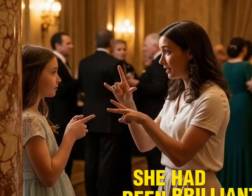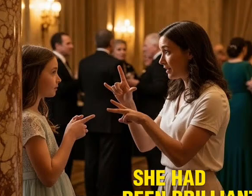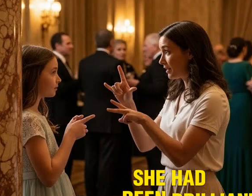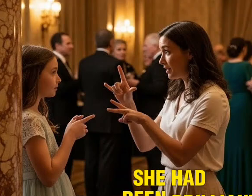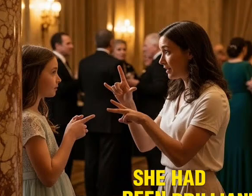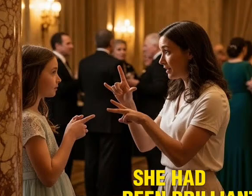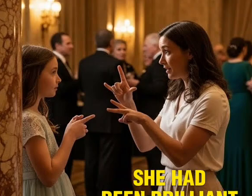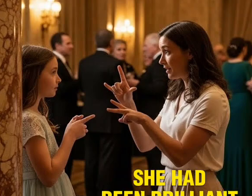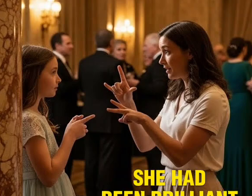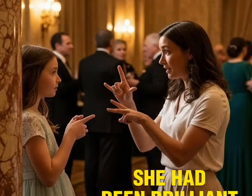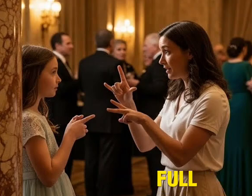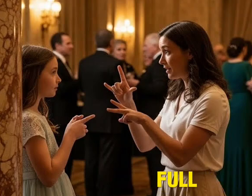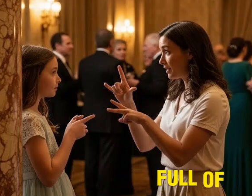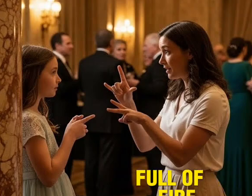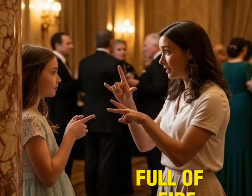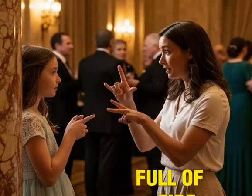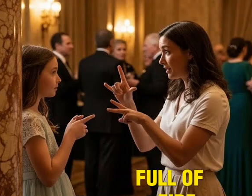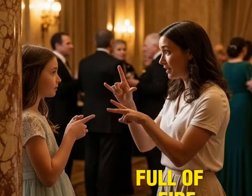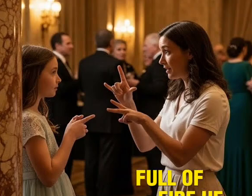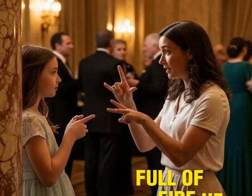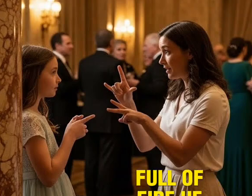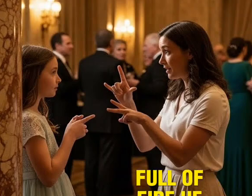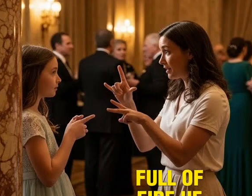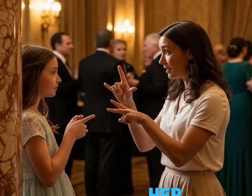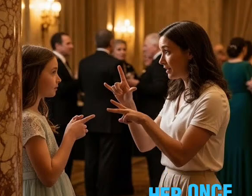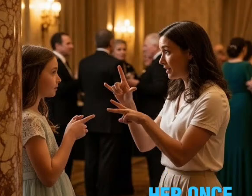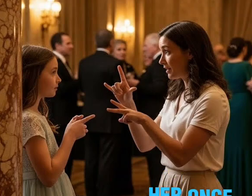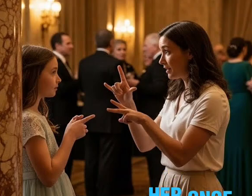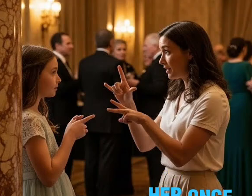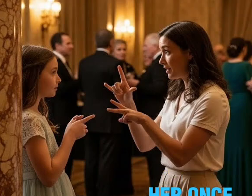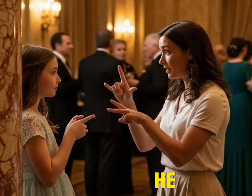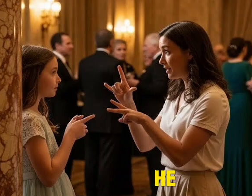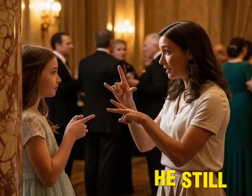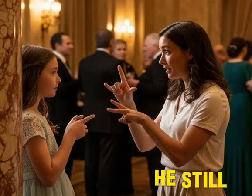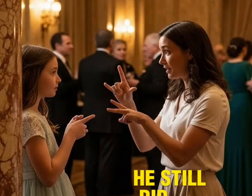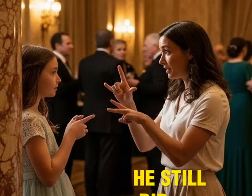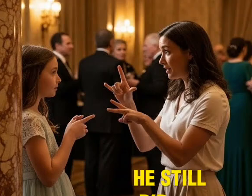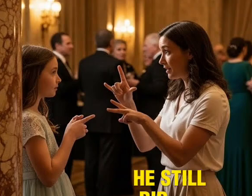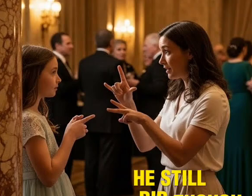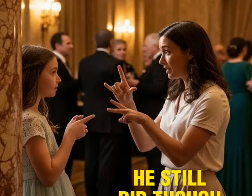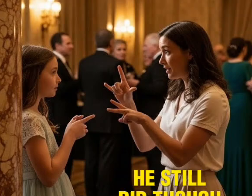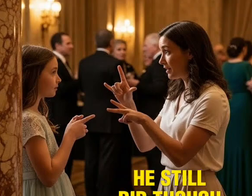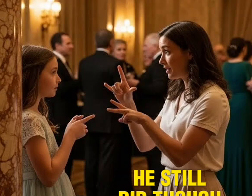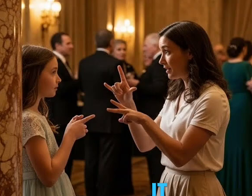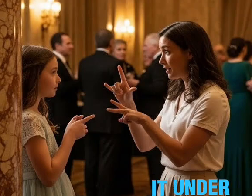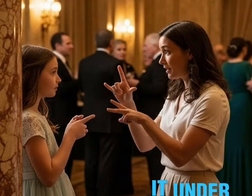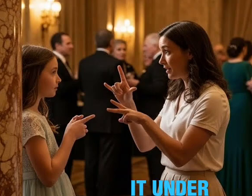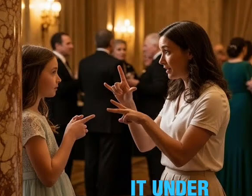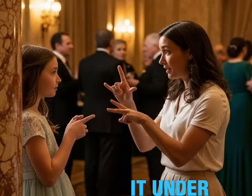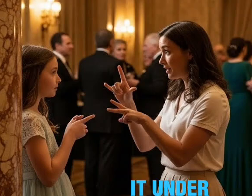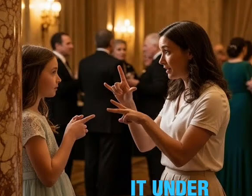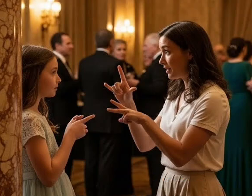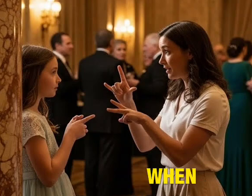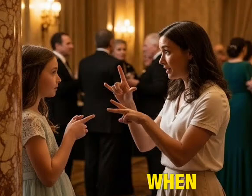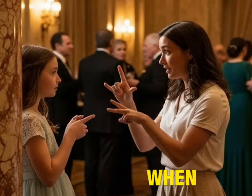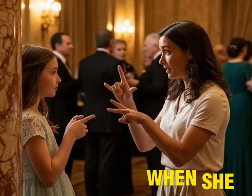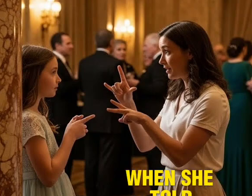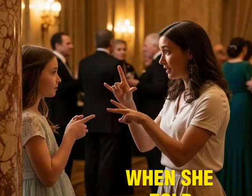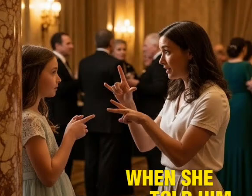brilliant, stubborn, full of fire. He had loved her once. He still did, though he'd buried it under ambition. When she told him she